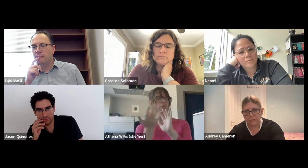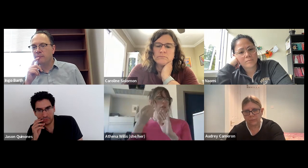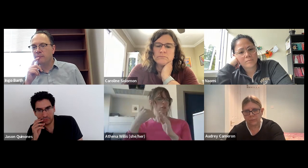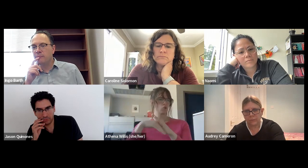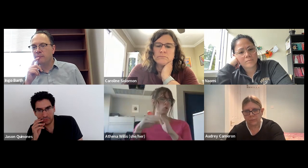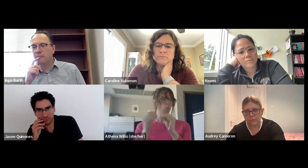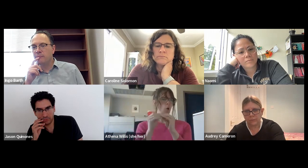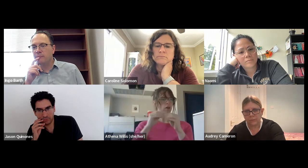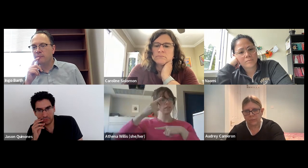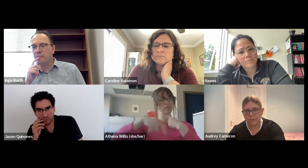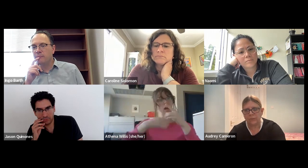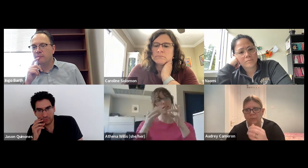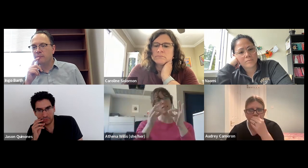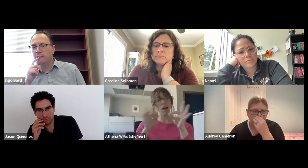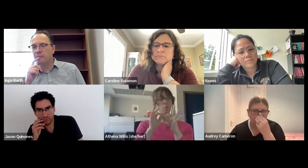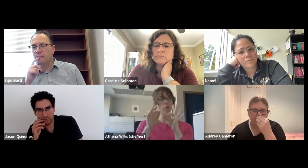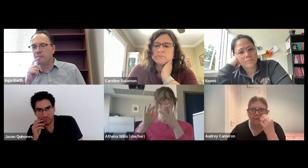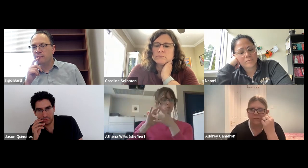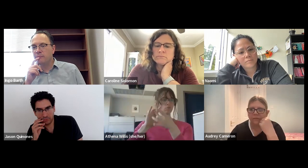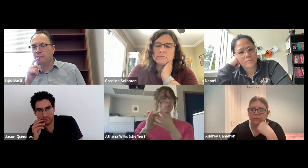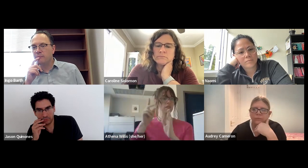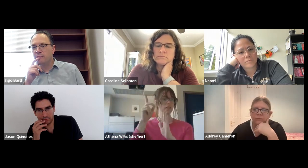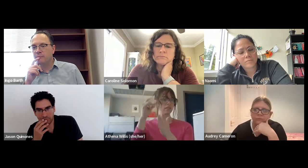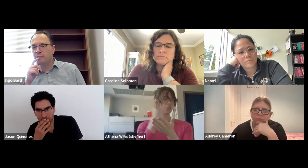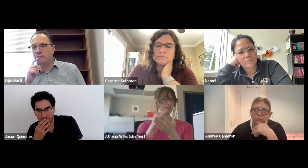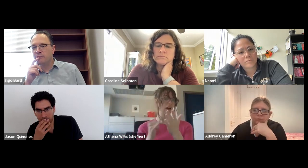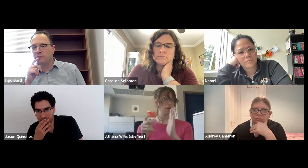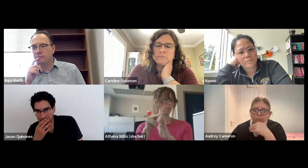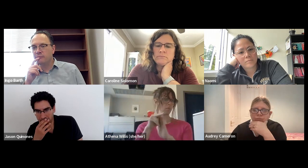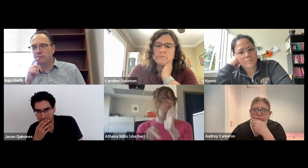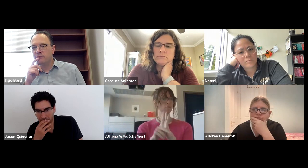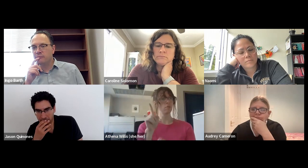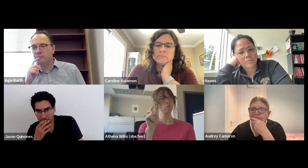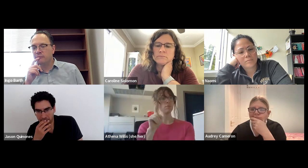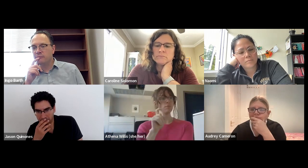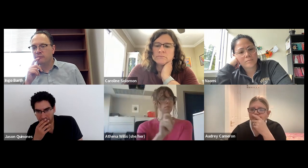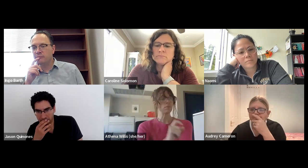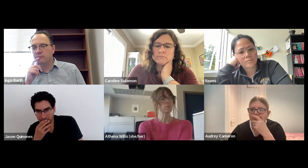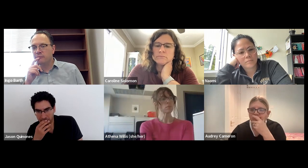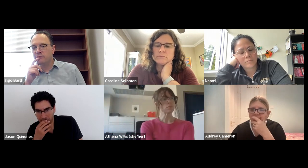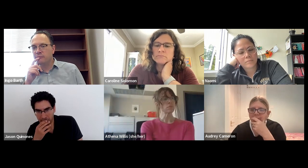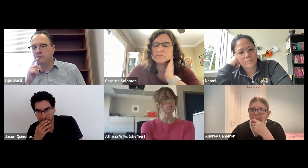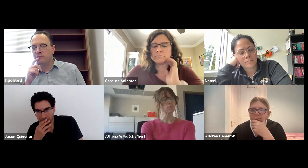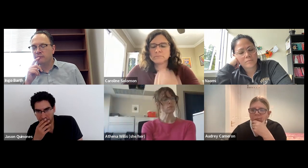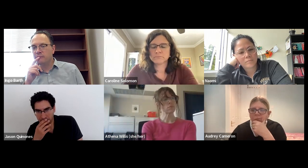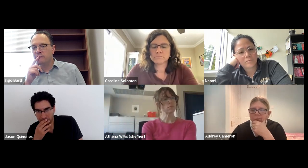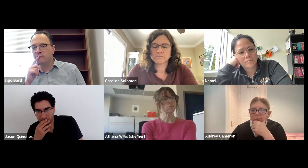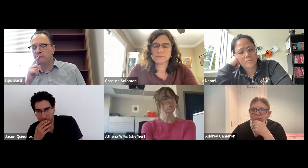in terms of that, and then translate it to the field of sign language in terms of a design principle. What do you think?